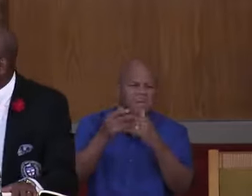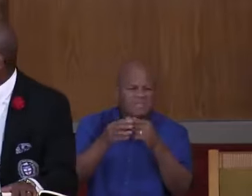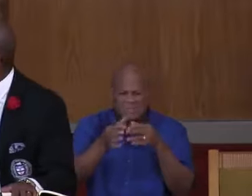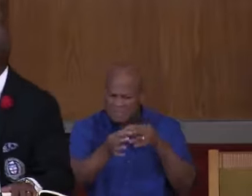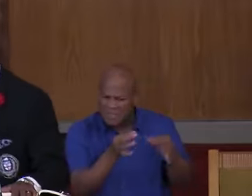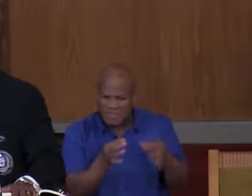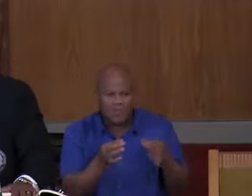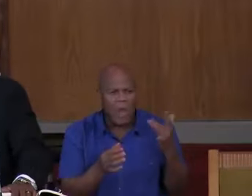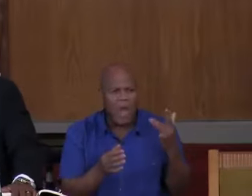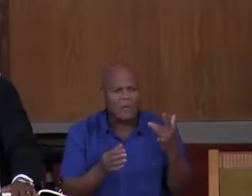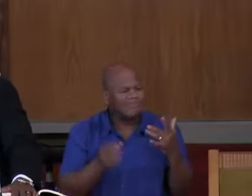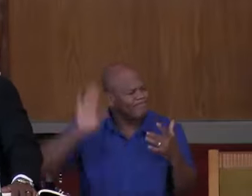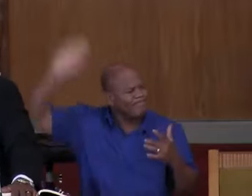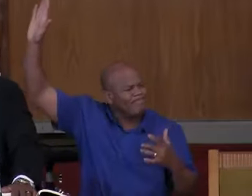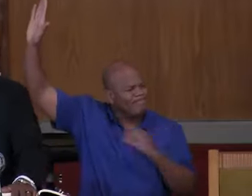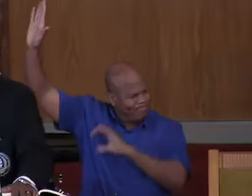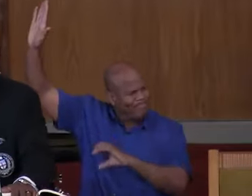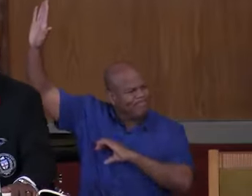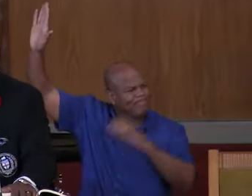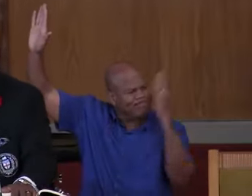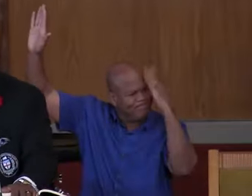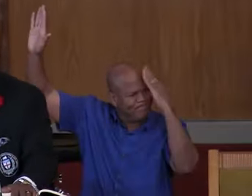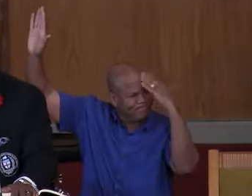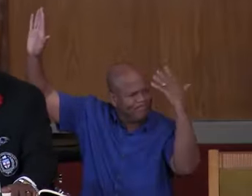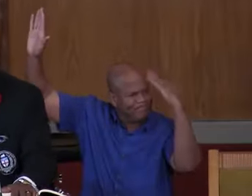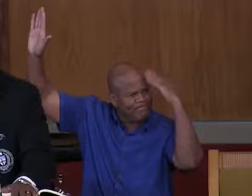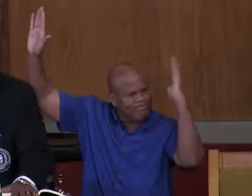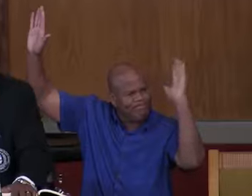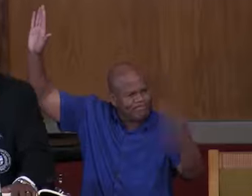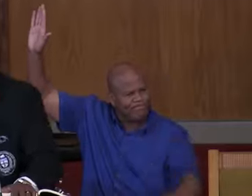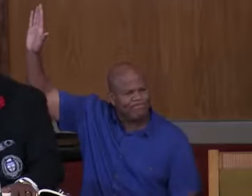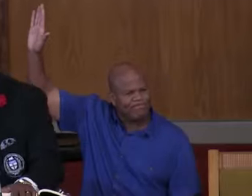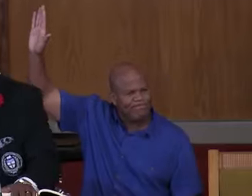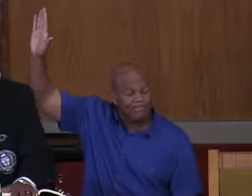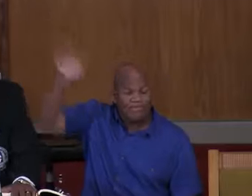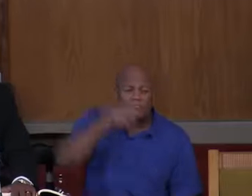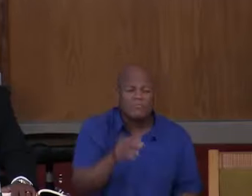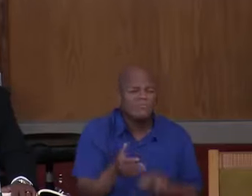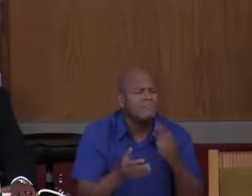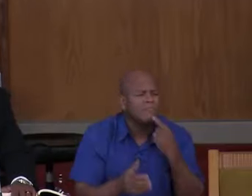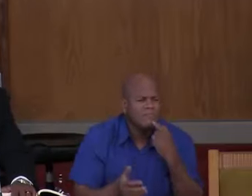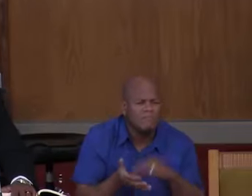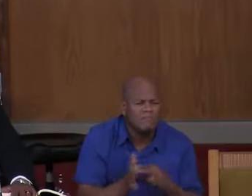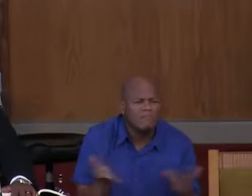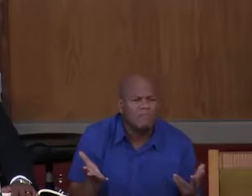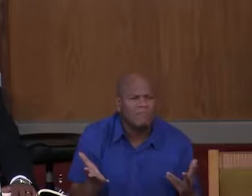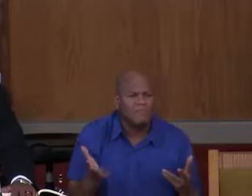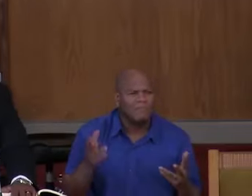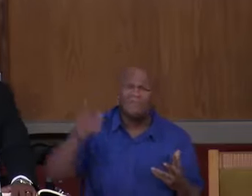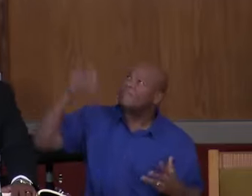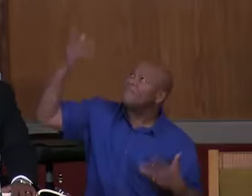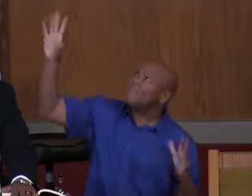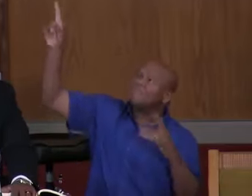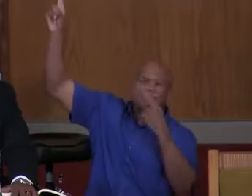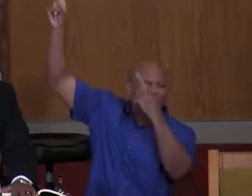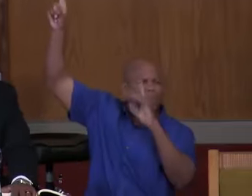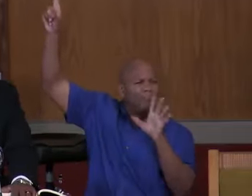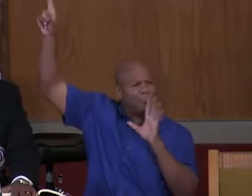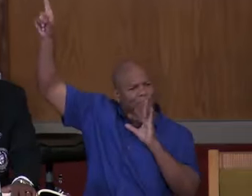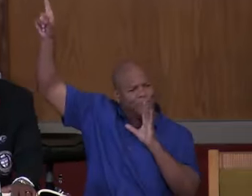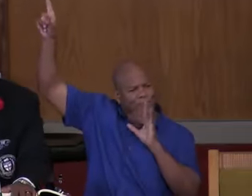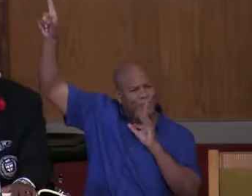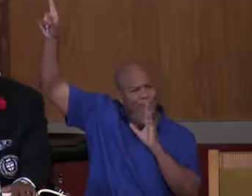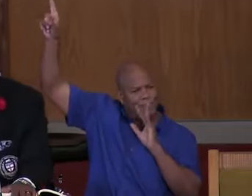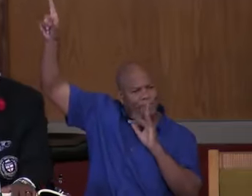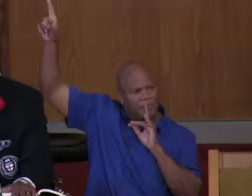I know his character. Come on, somebody. What am I saying? God had already spoken. In